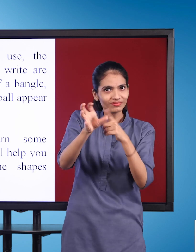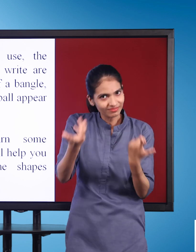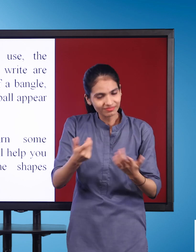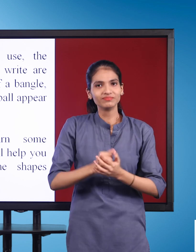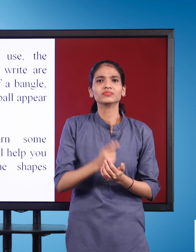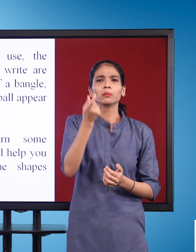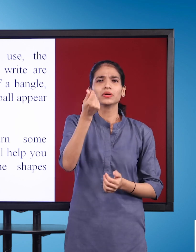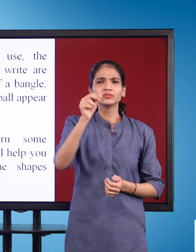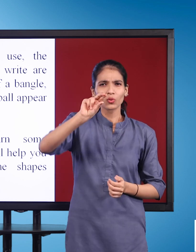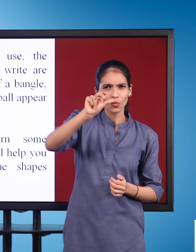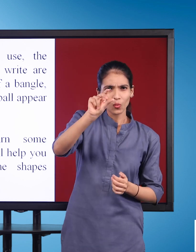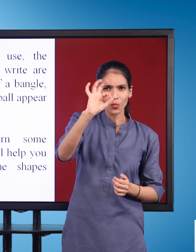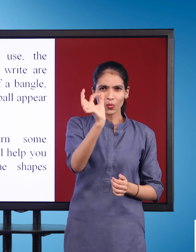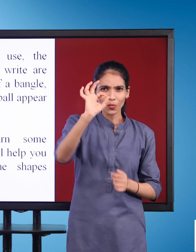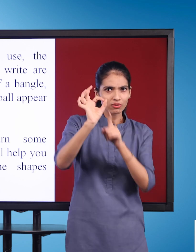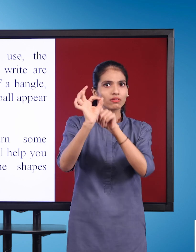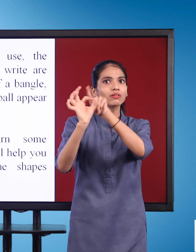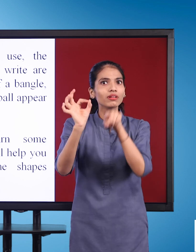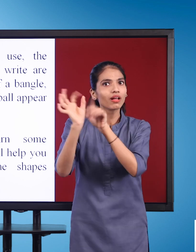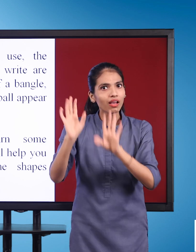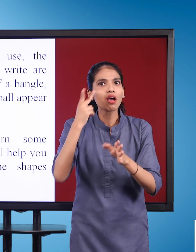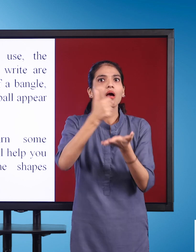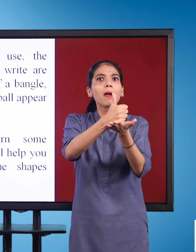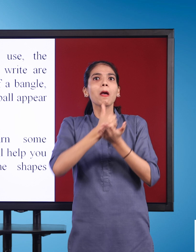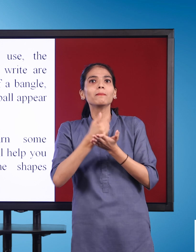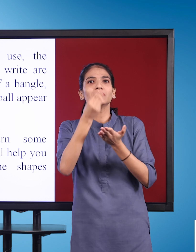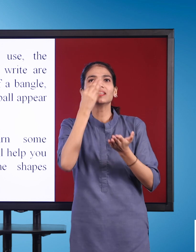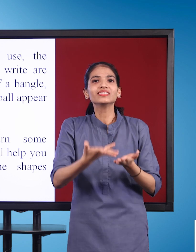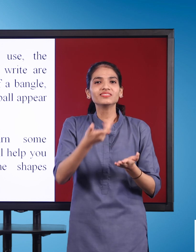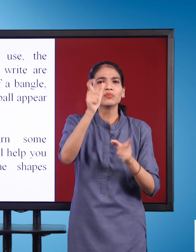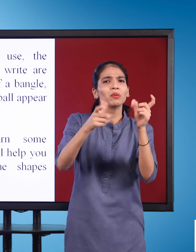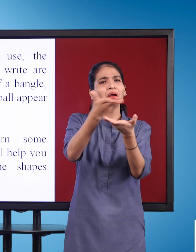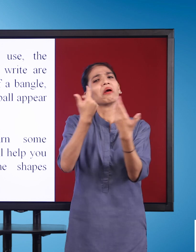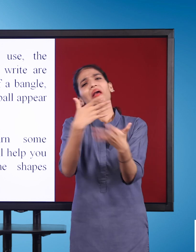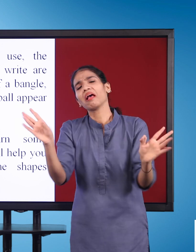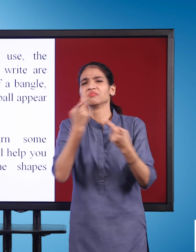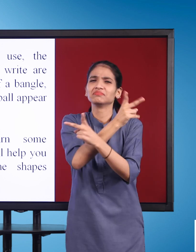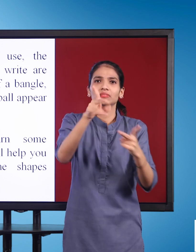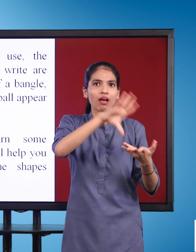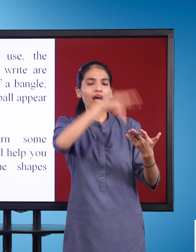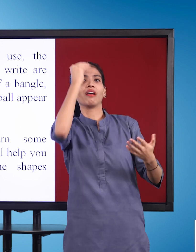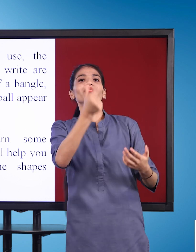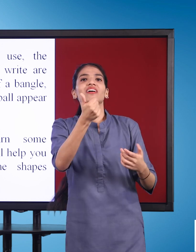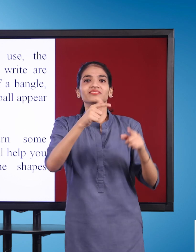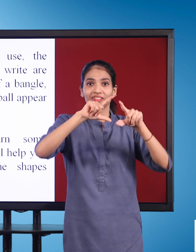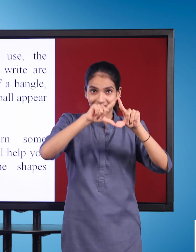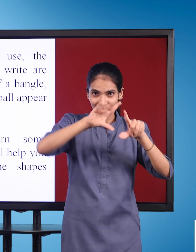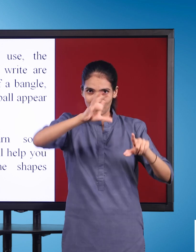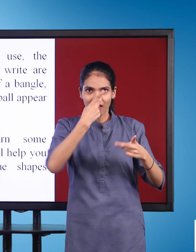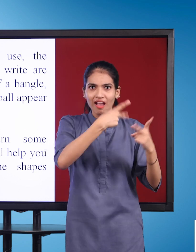1 rupee coin, or a ball appear round. Here you will learn some interesting facts that will